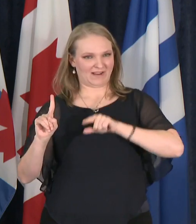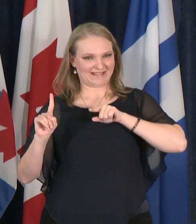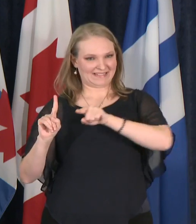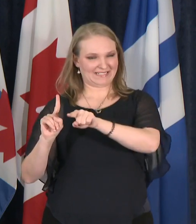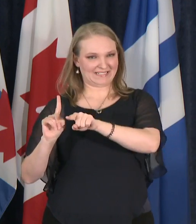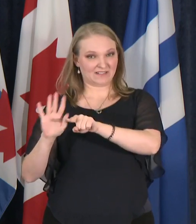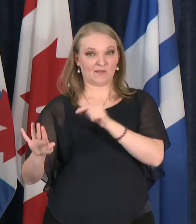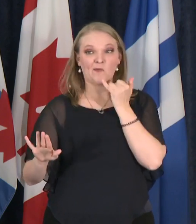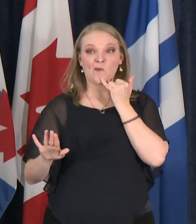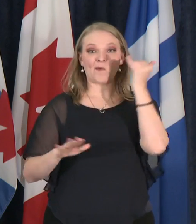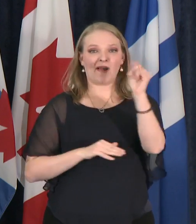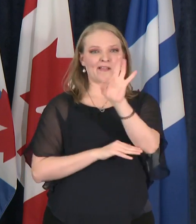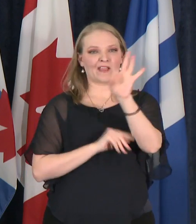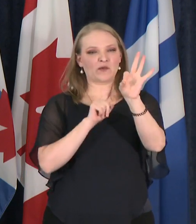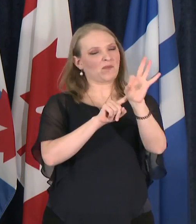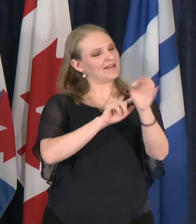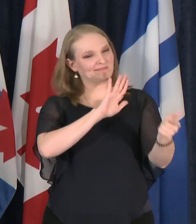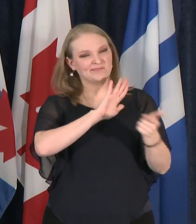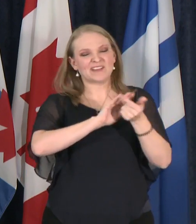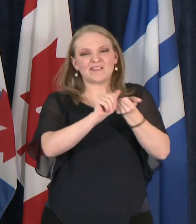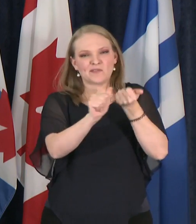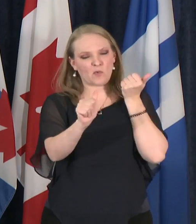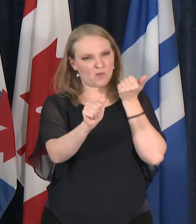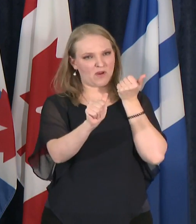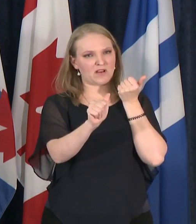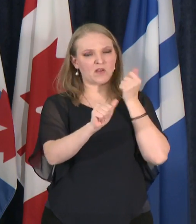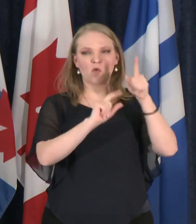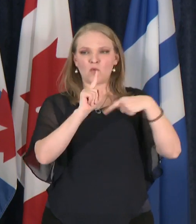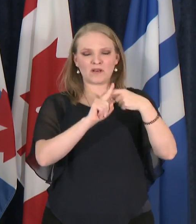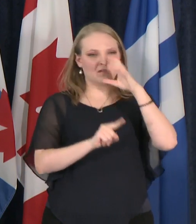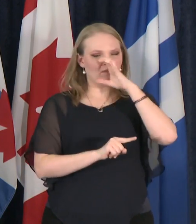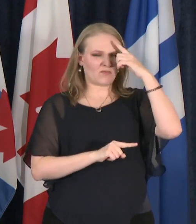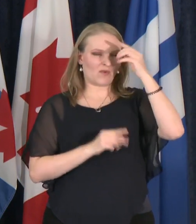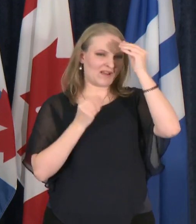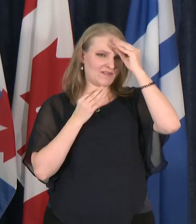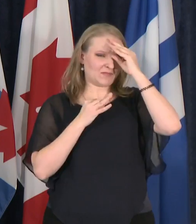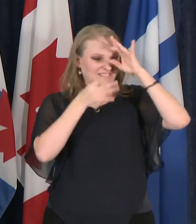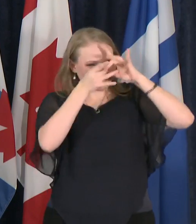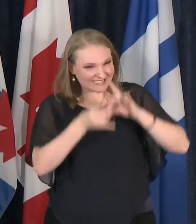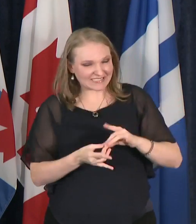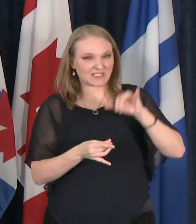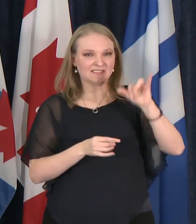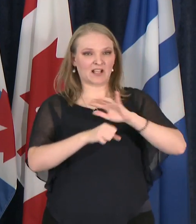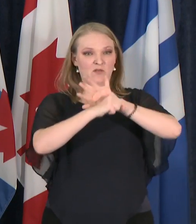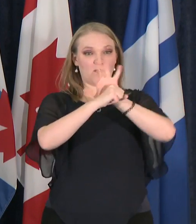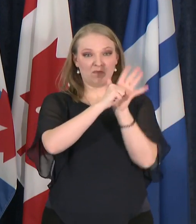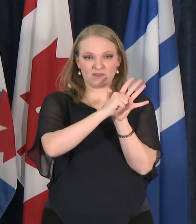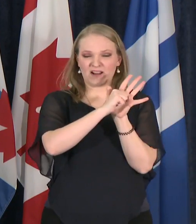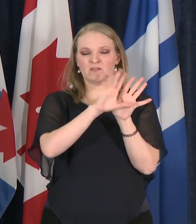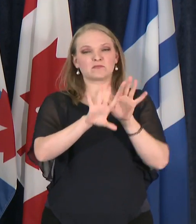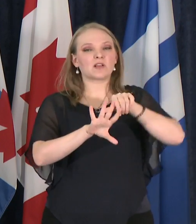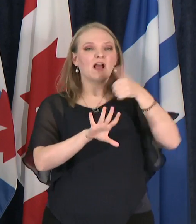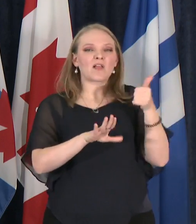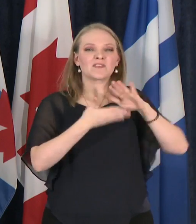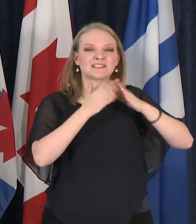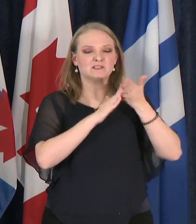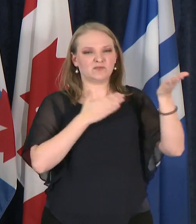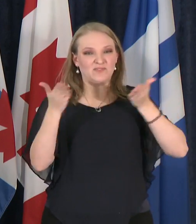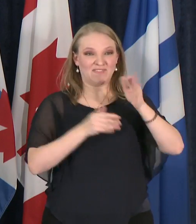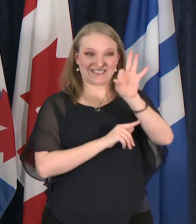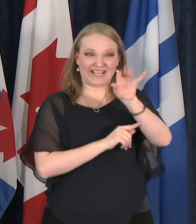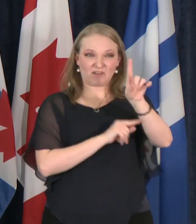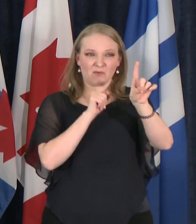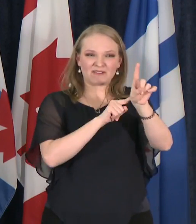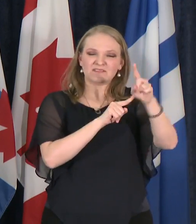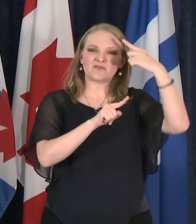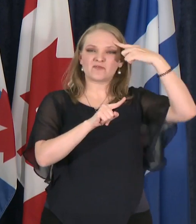call 911 when seeking information about COVID-19 or city services. 911 is for